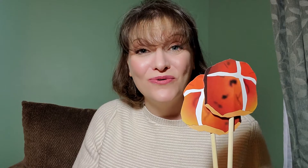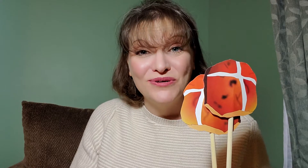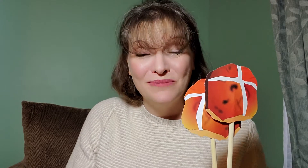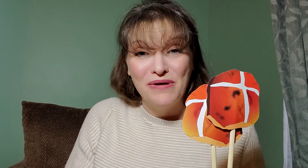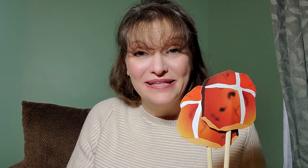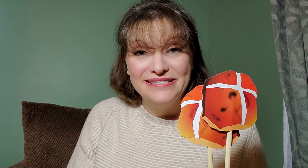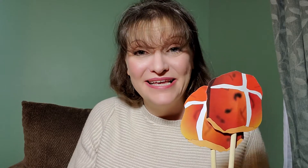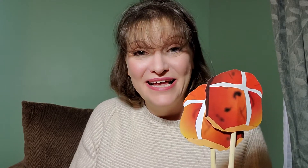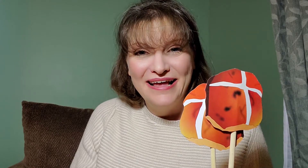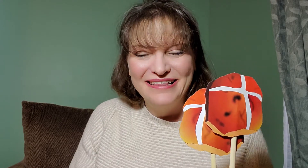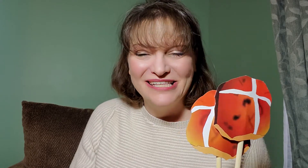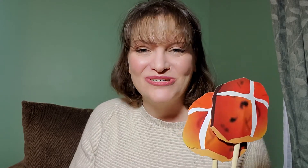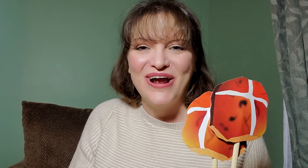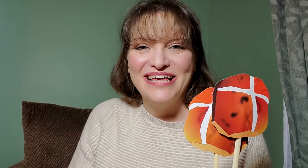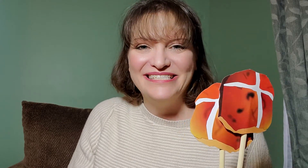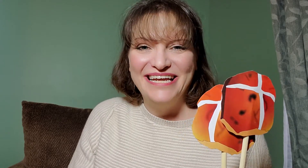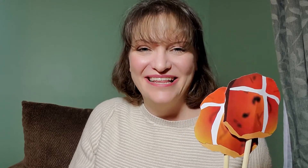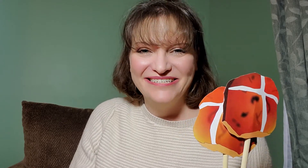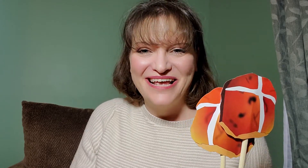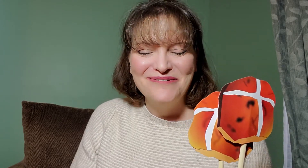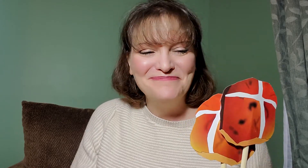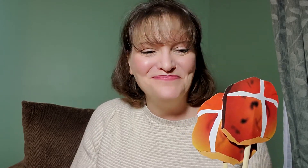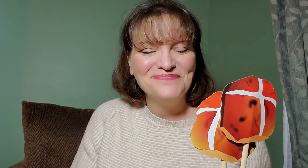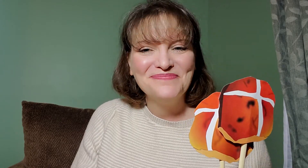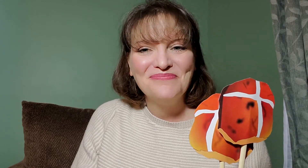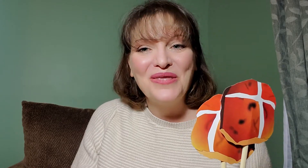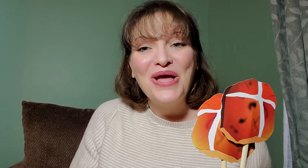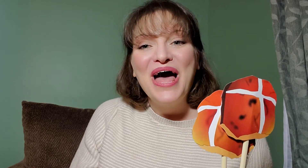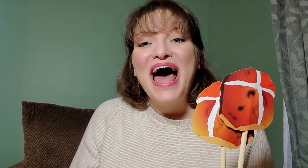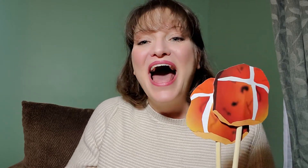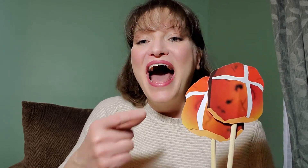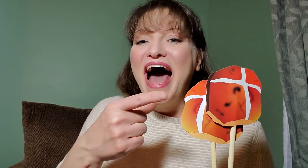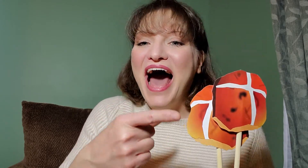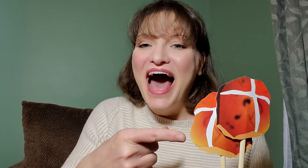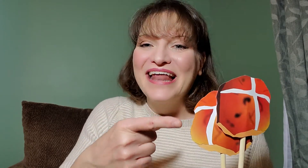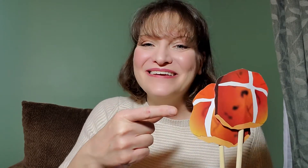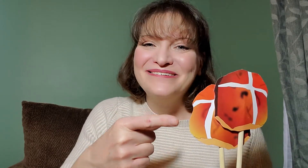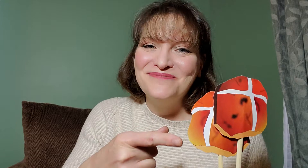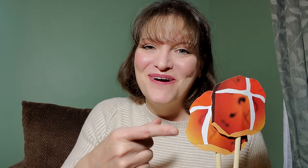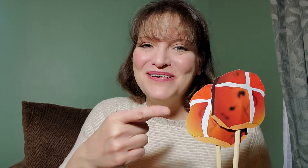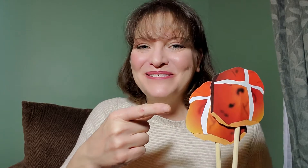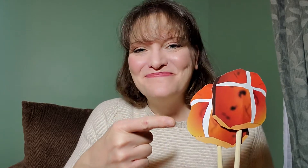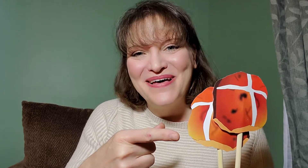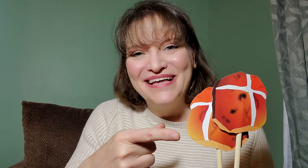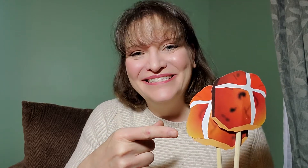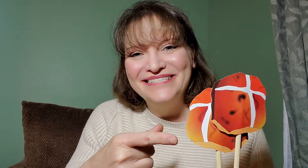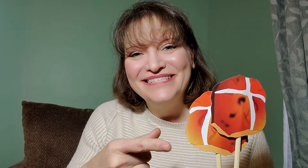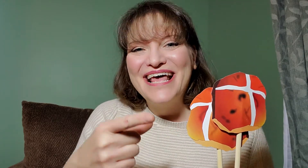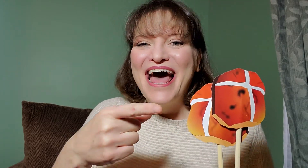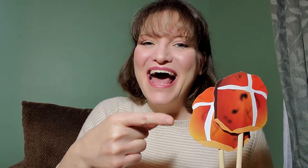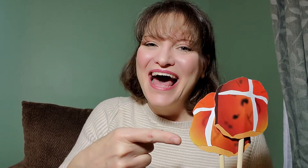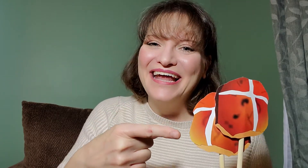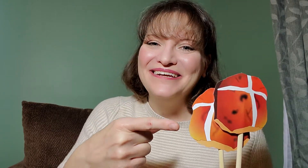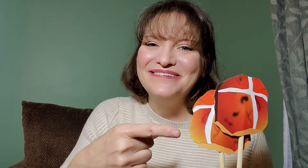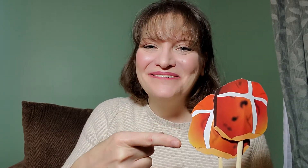cross buns. Let's try that together, shall we? Hot cross buns, hot